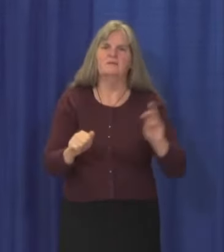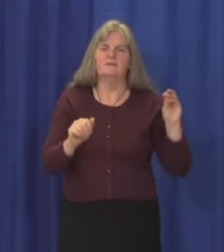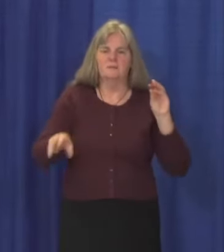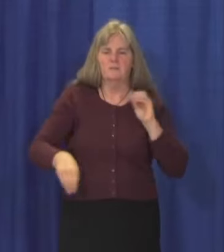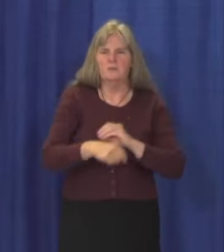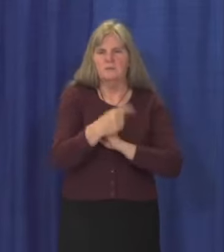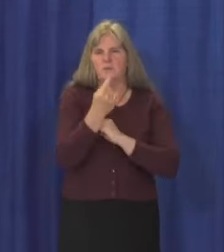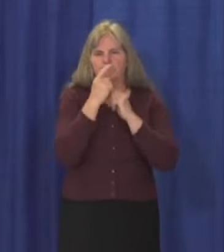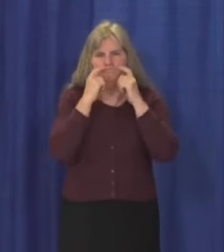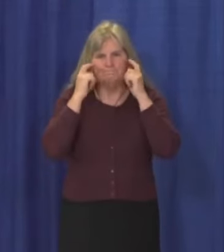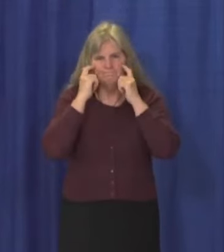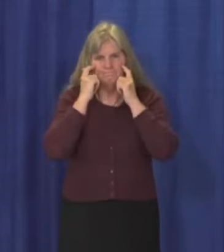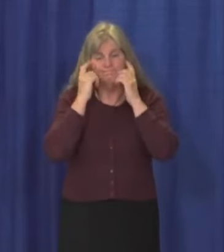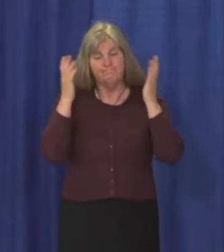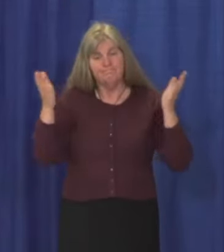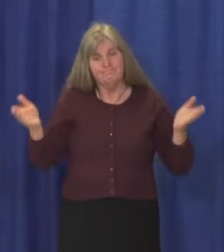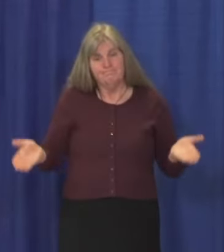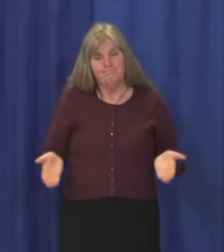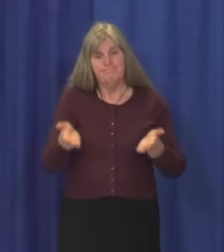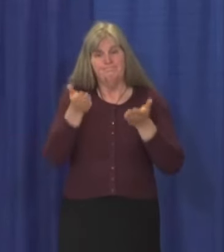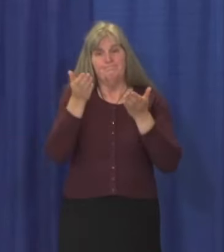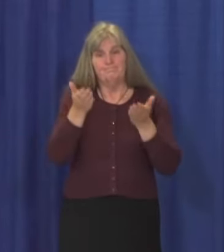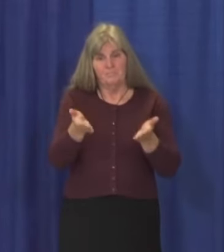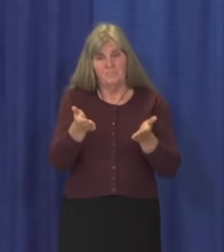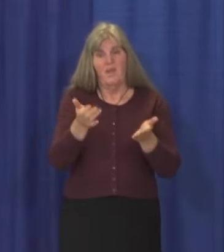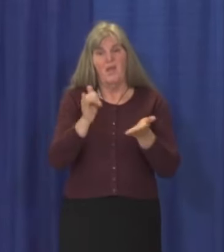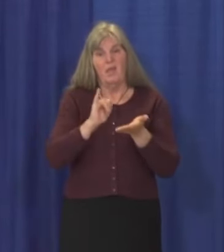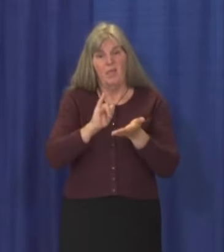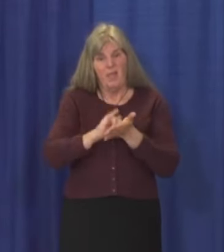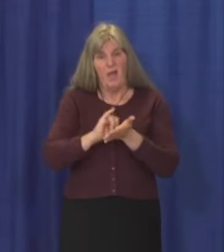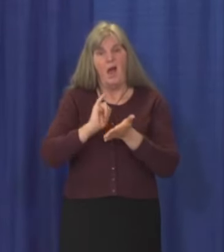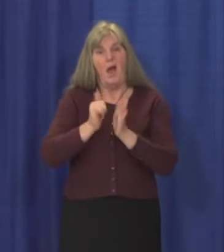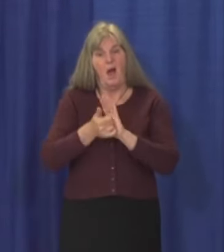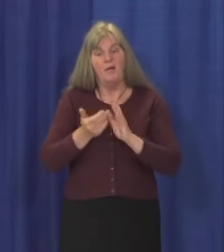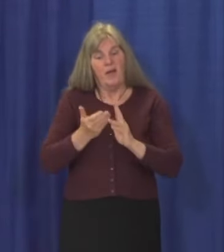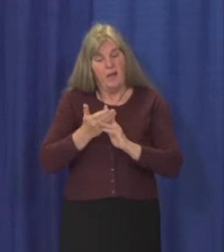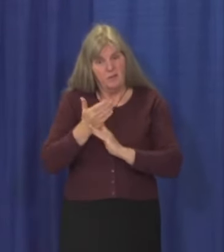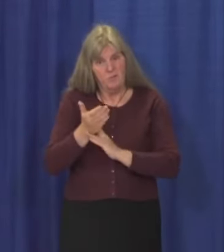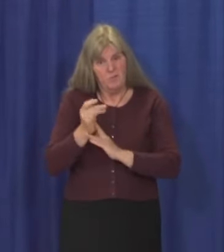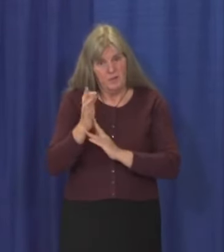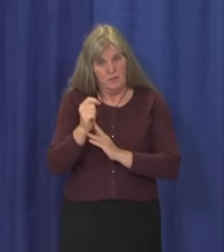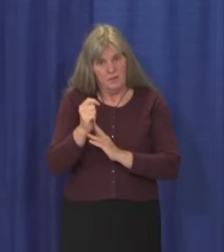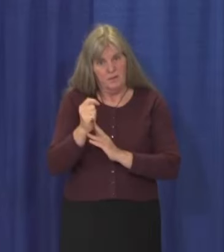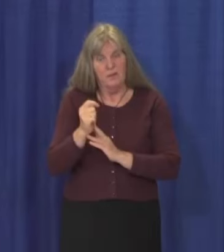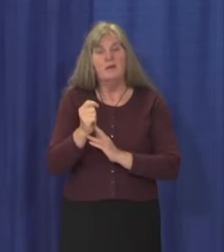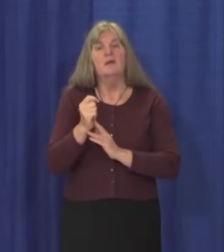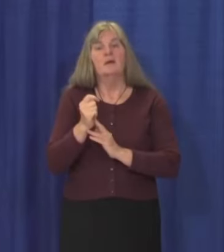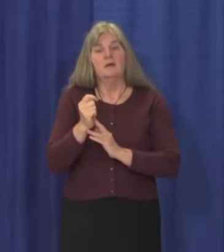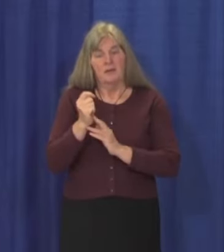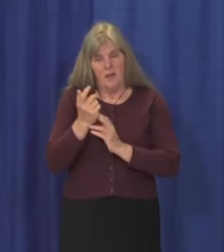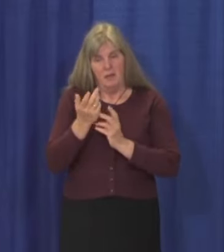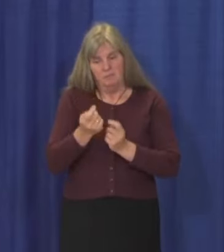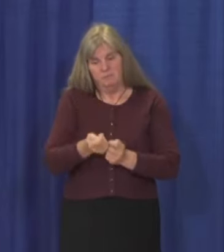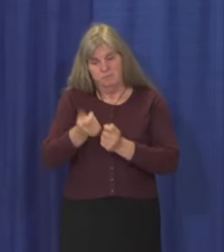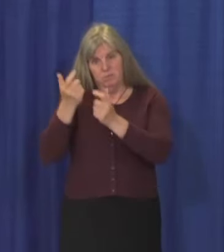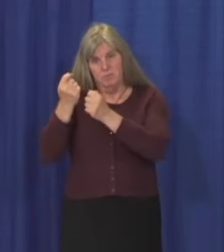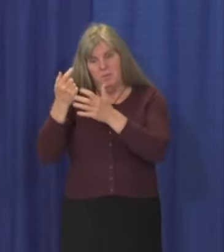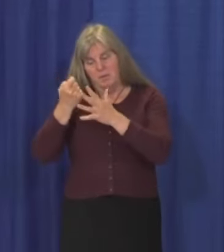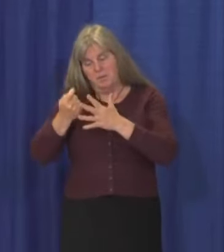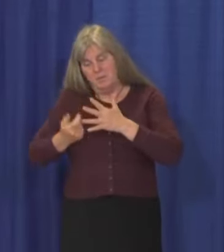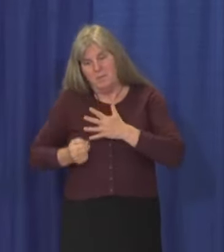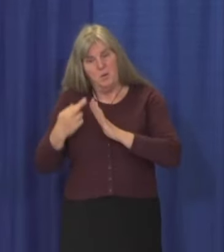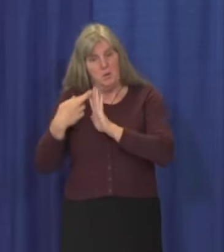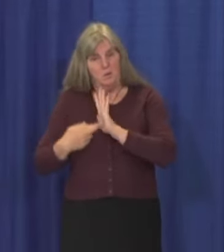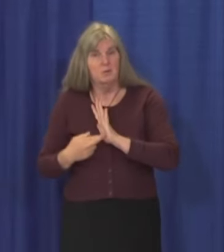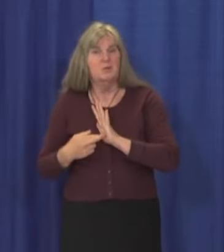urging Yukoners to do. That's what's going to get us there. So please, continue to do your part and engage